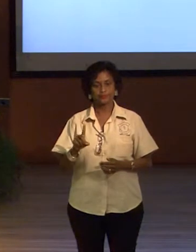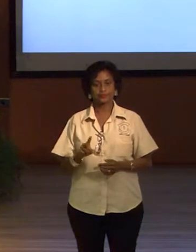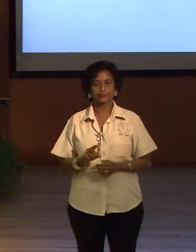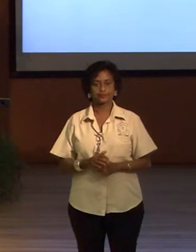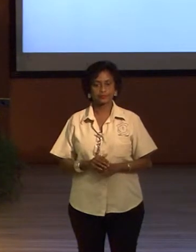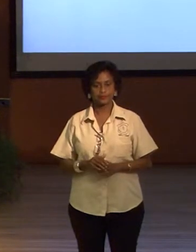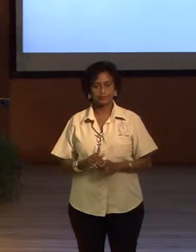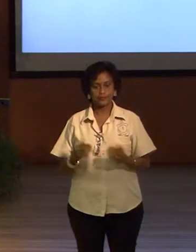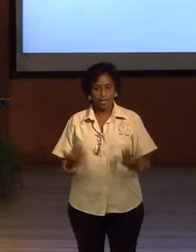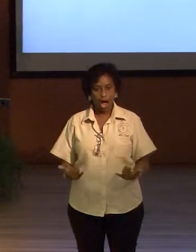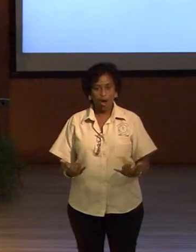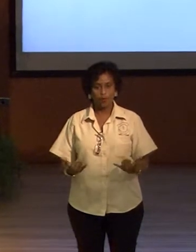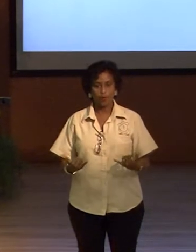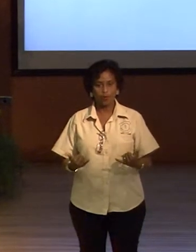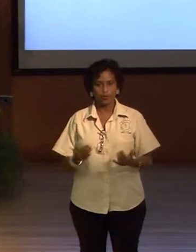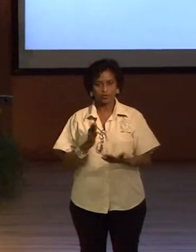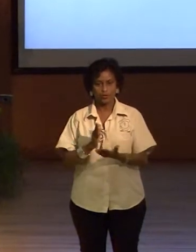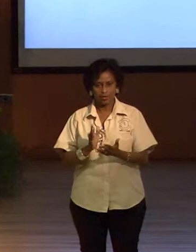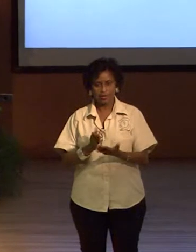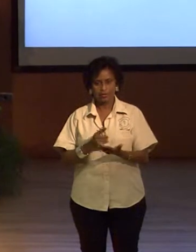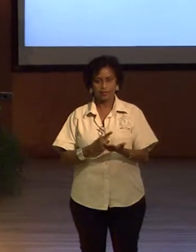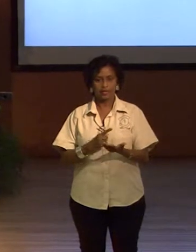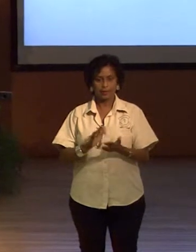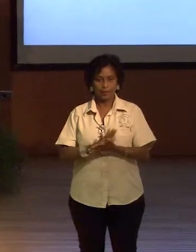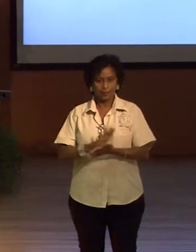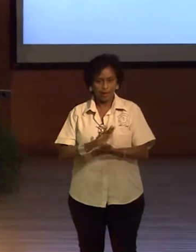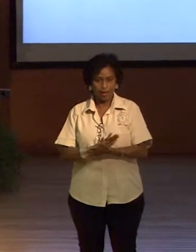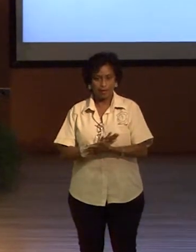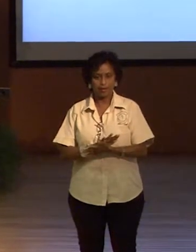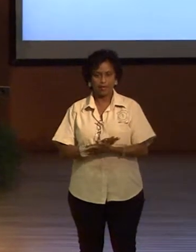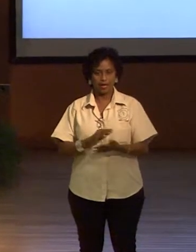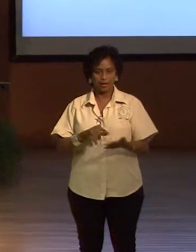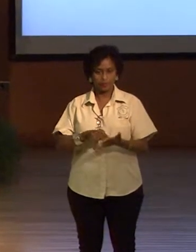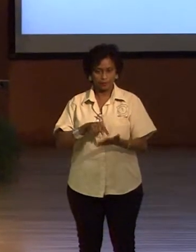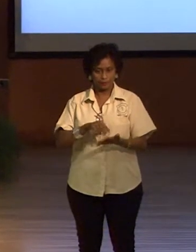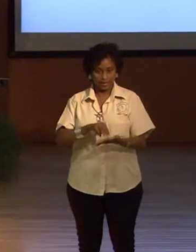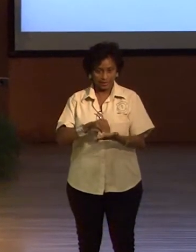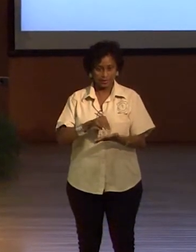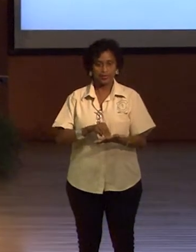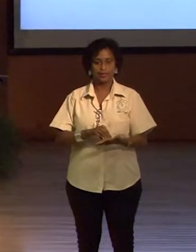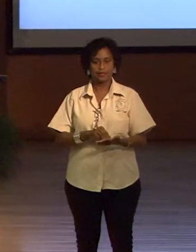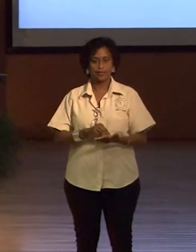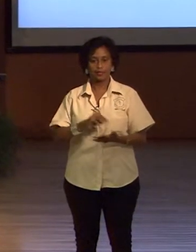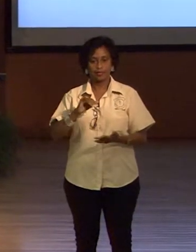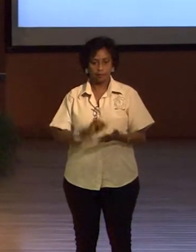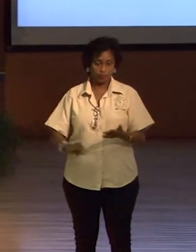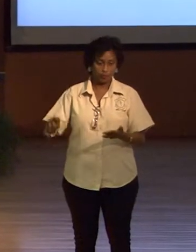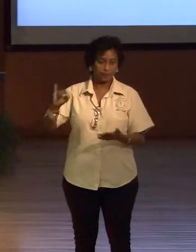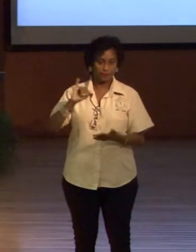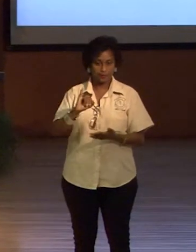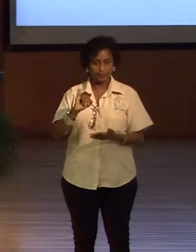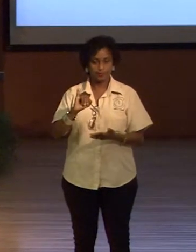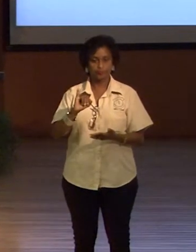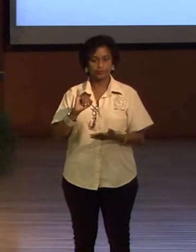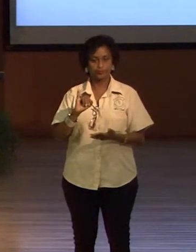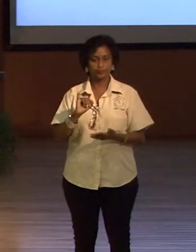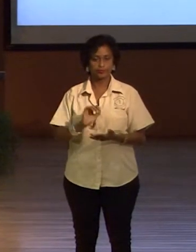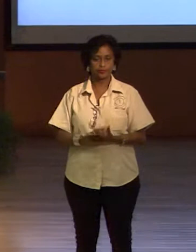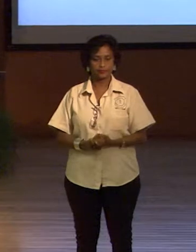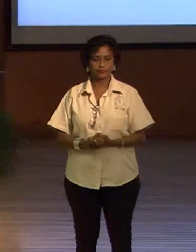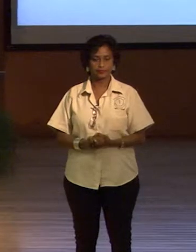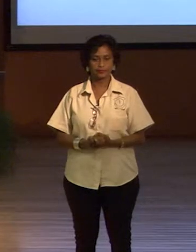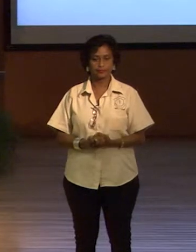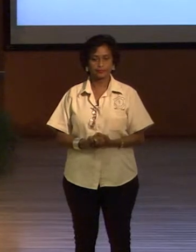in psychiatry at the School of Medicine, Faculty of Medical Sciences at the University of the West Indies, St. Augustine. He